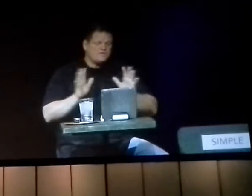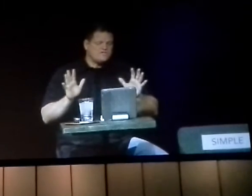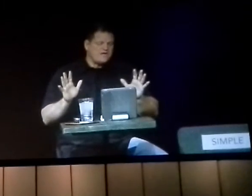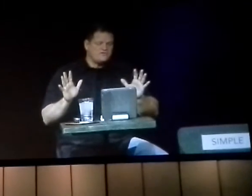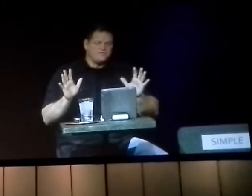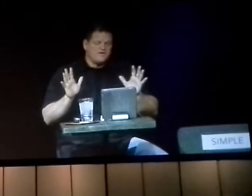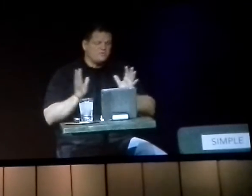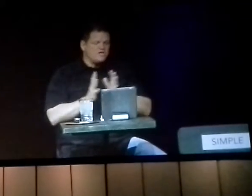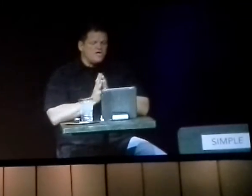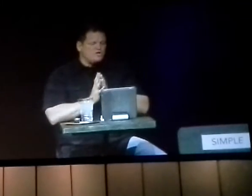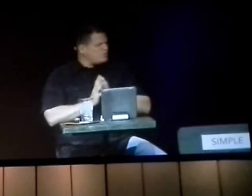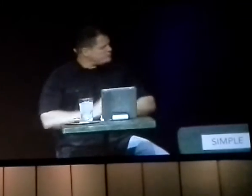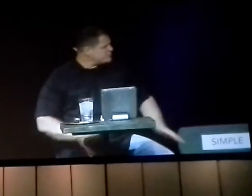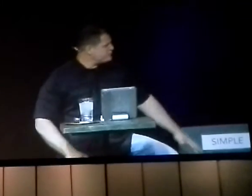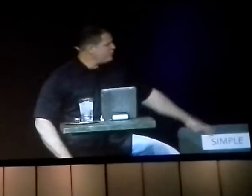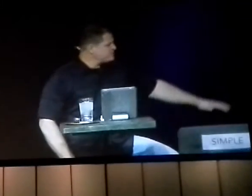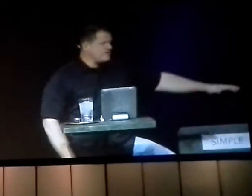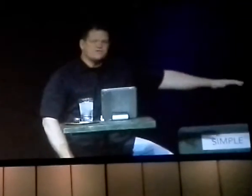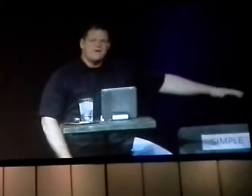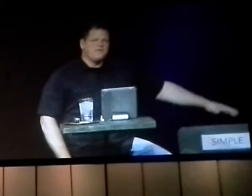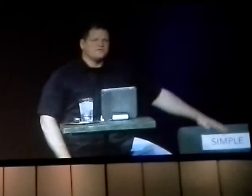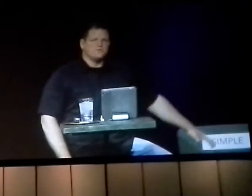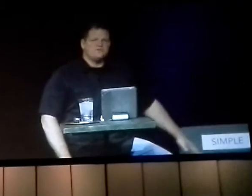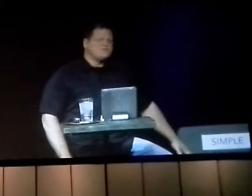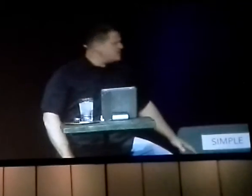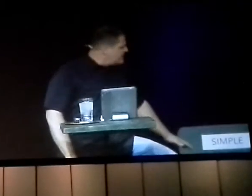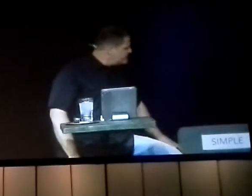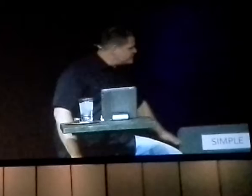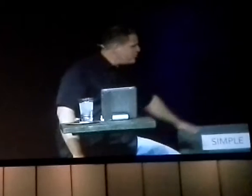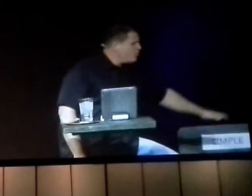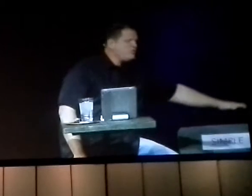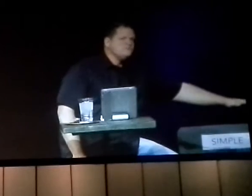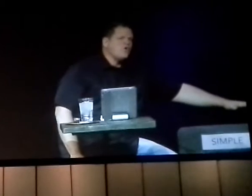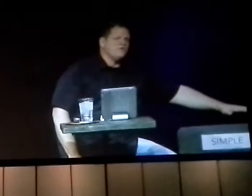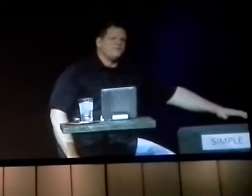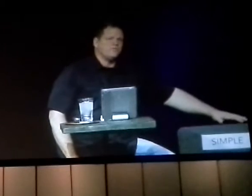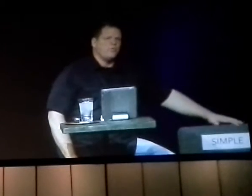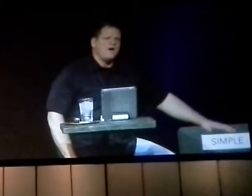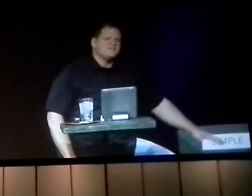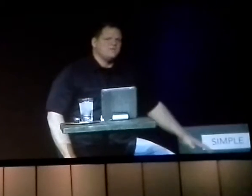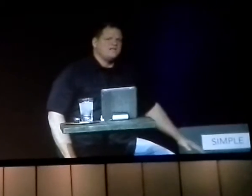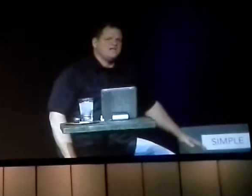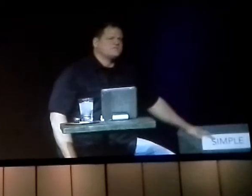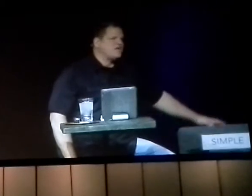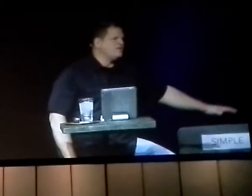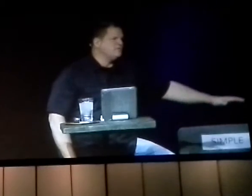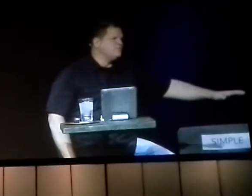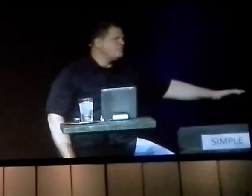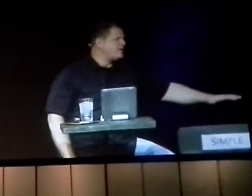And I want to challenge you, family. Don't just throw these things around this week. This is a holy moment from a wise